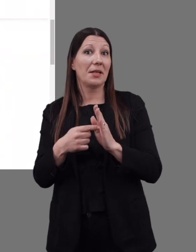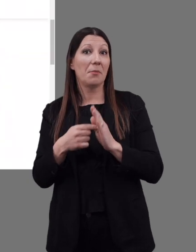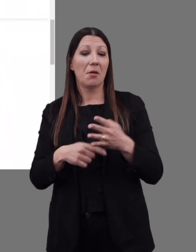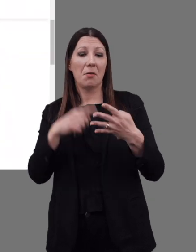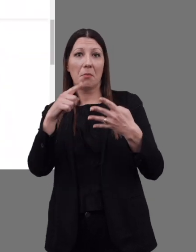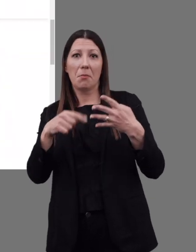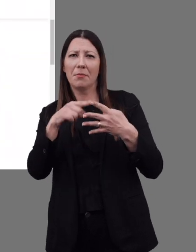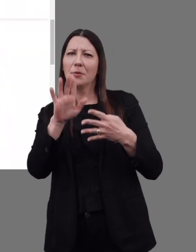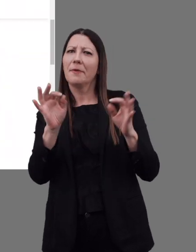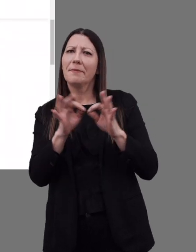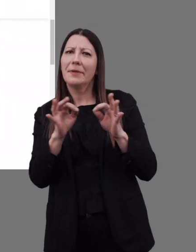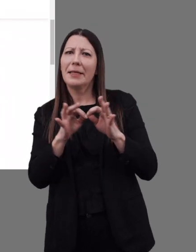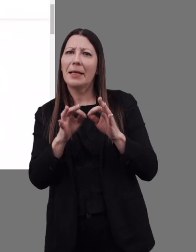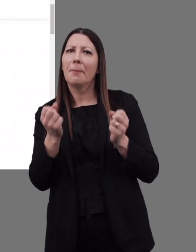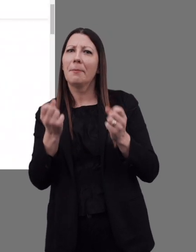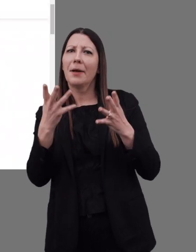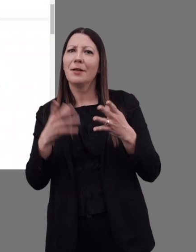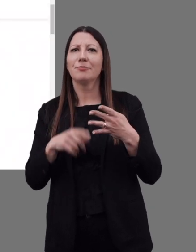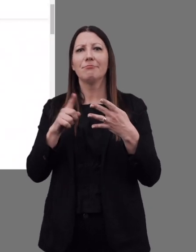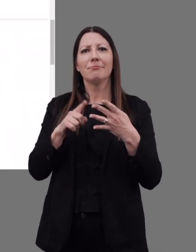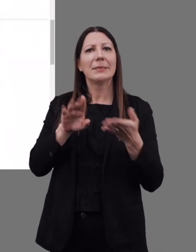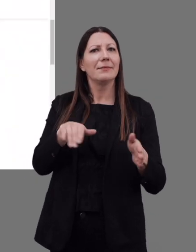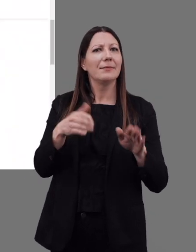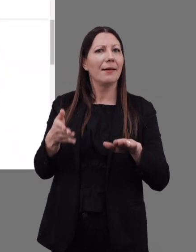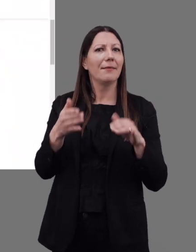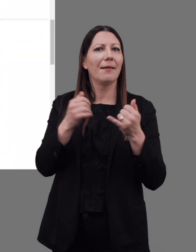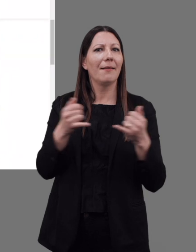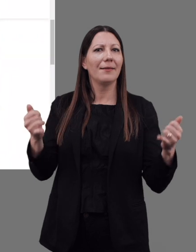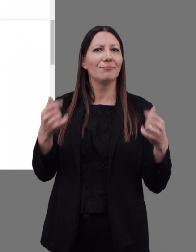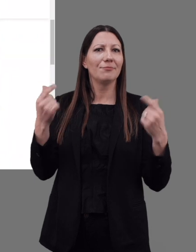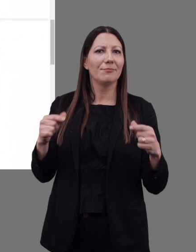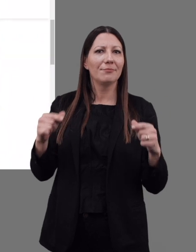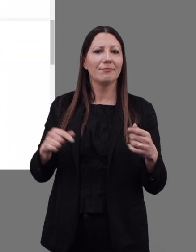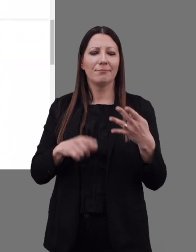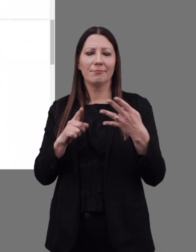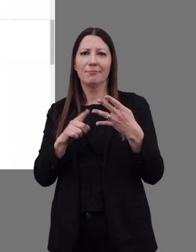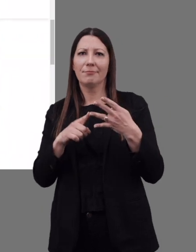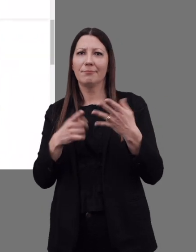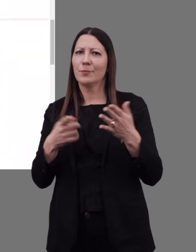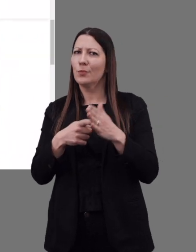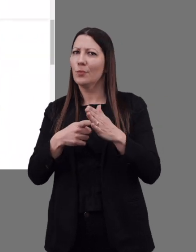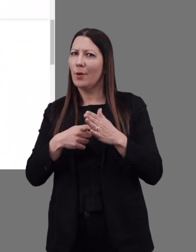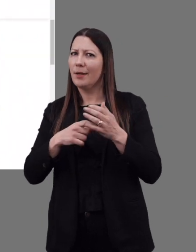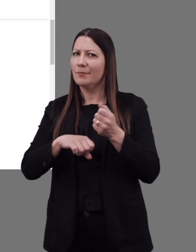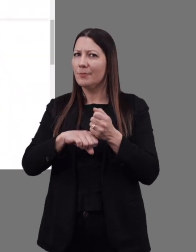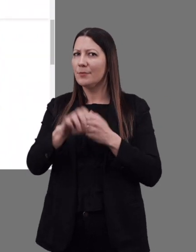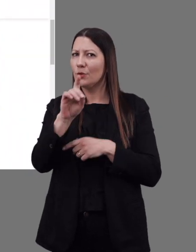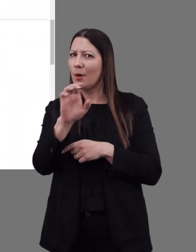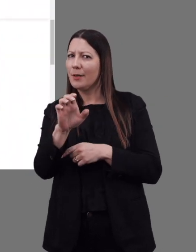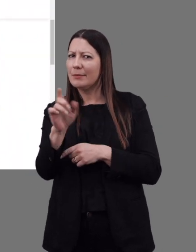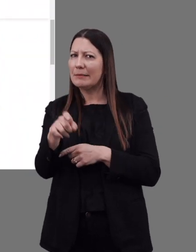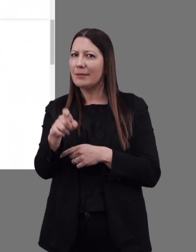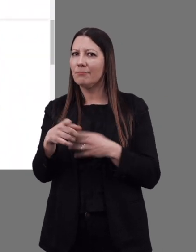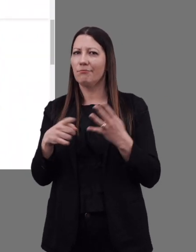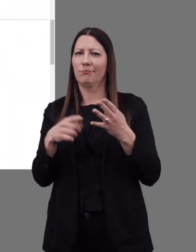fee be? Application deadlines, supporting documents, and just general